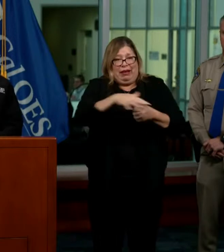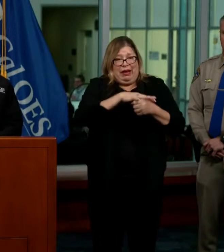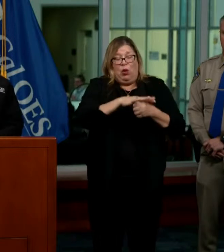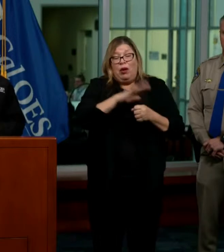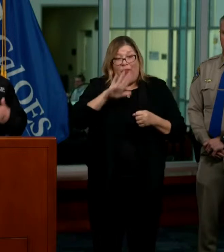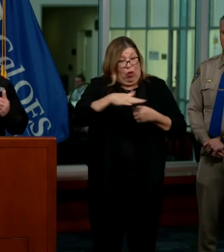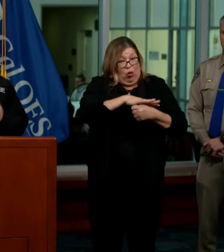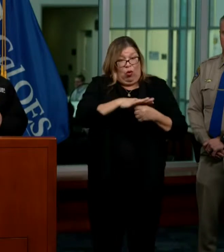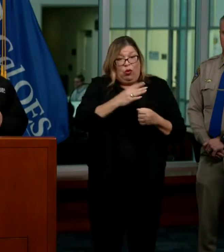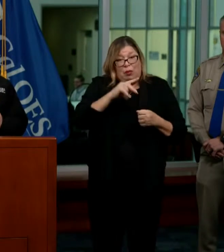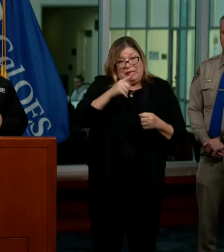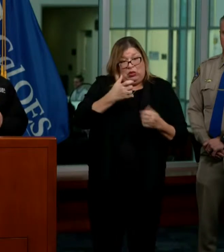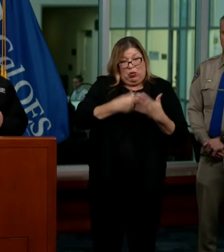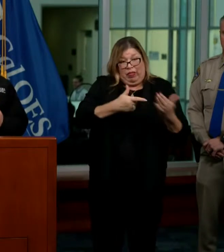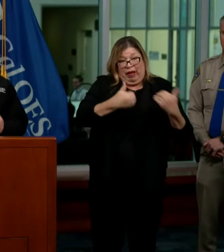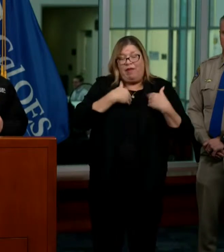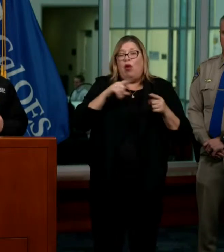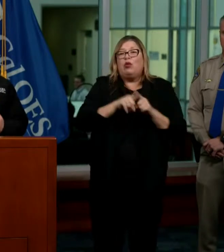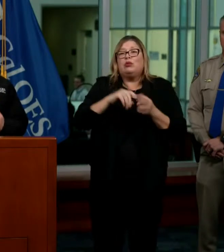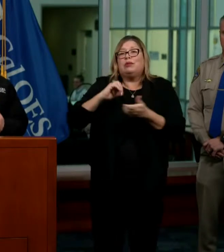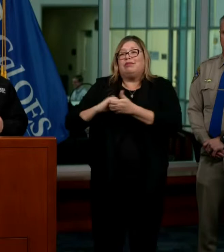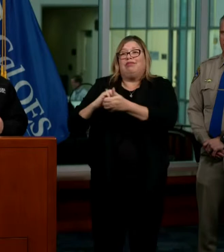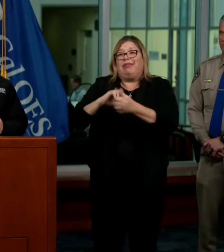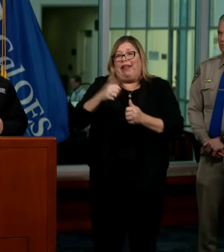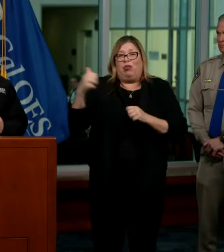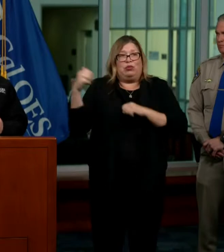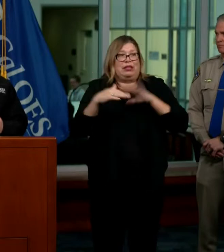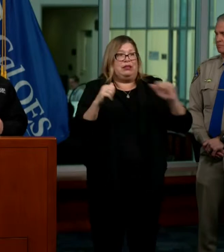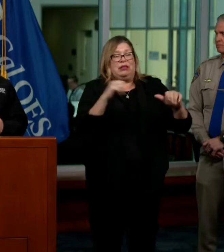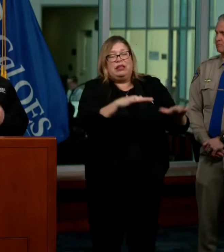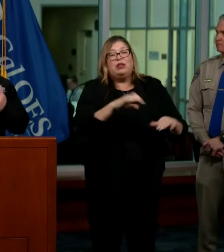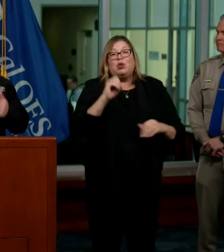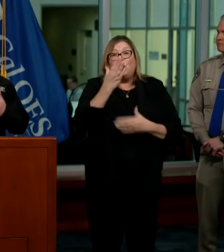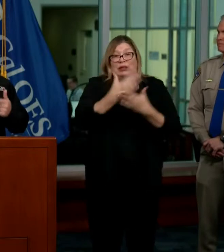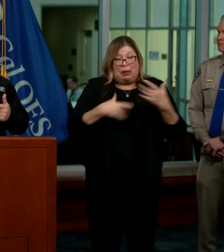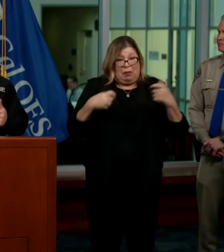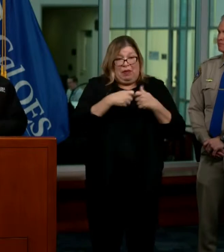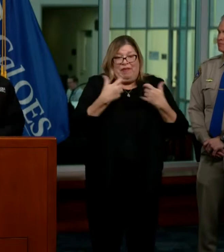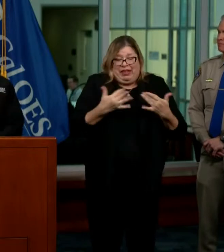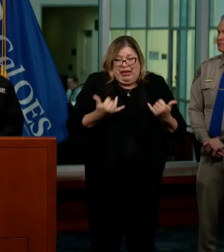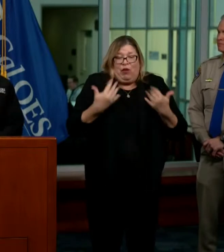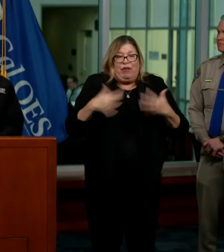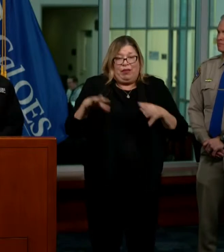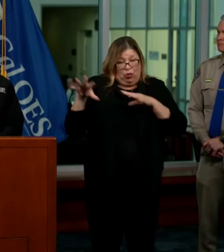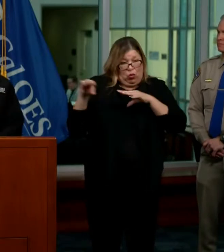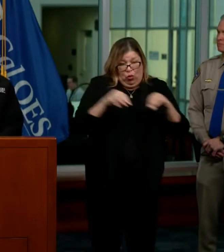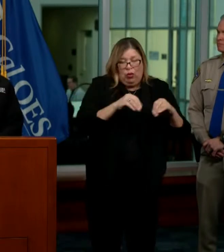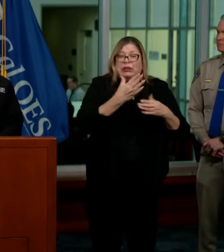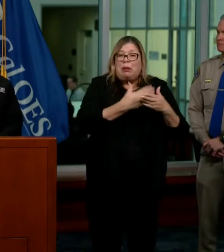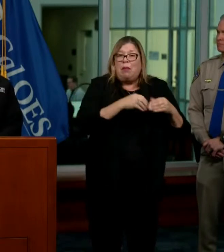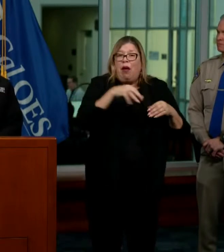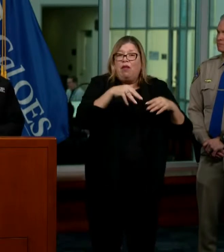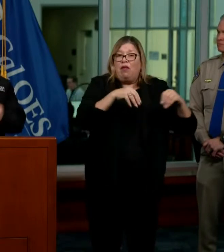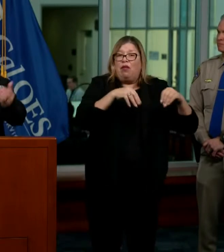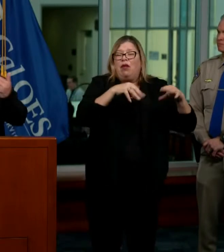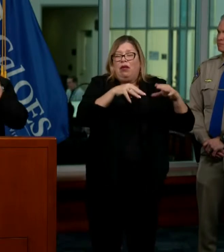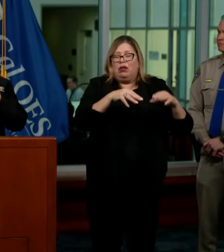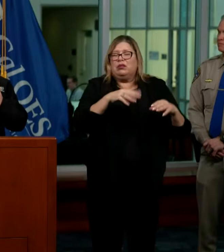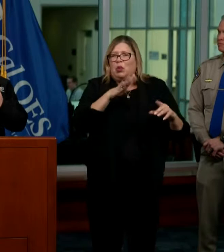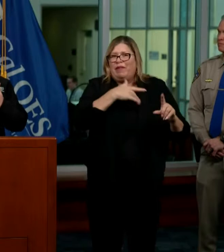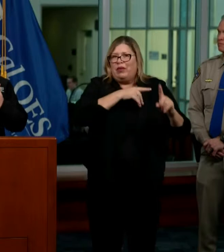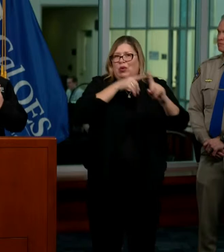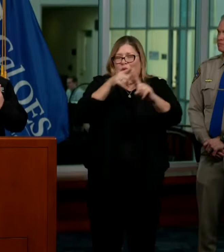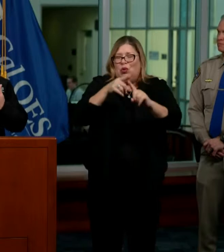them. They've already restored some power this morning, so I know they're on a trajectory. The question is there was